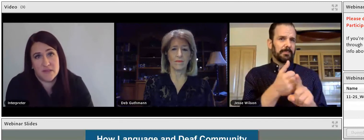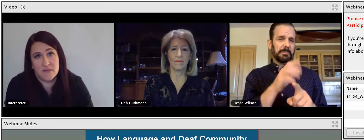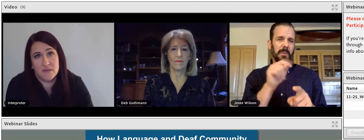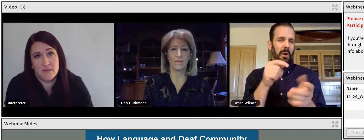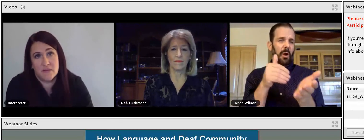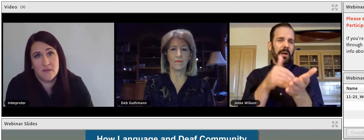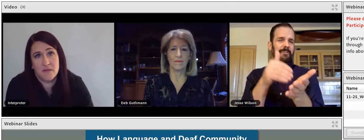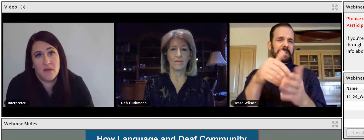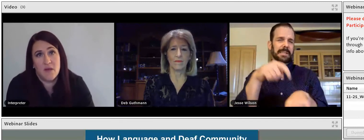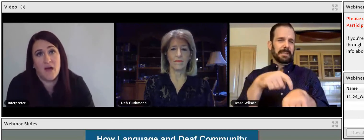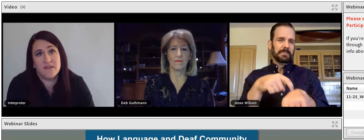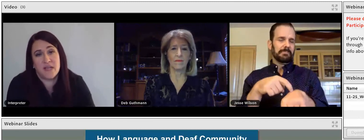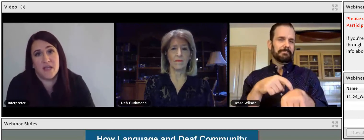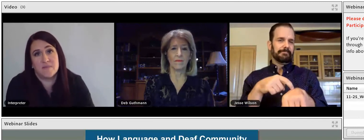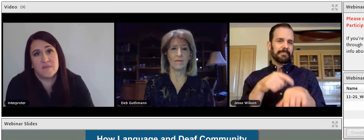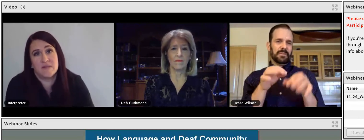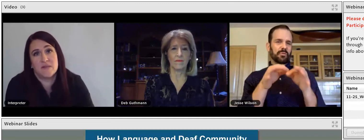recovery themselves.